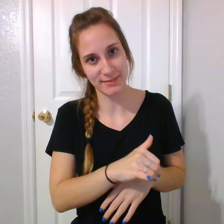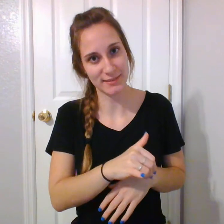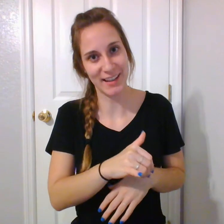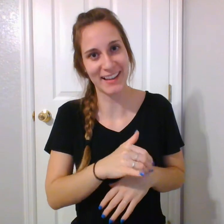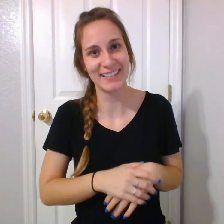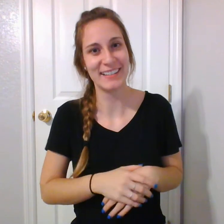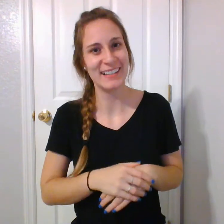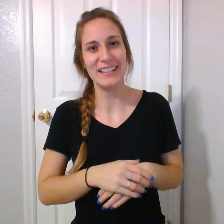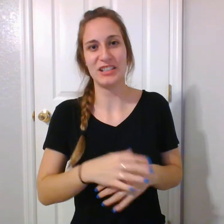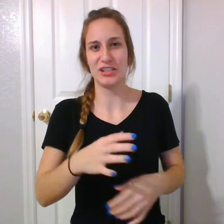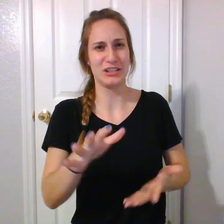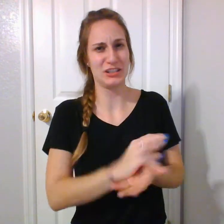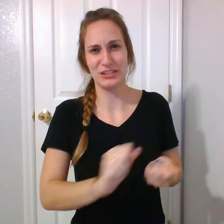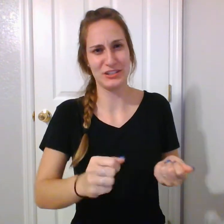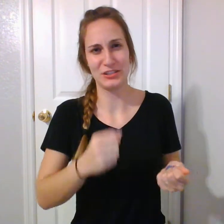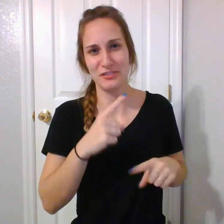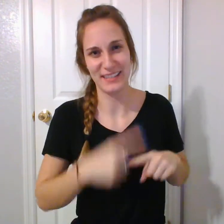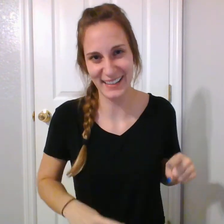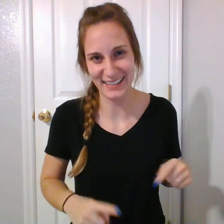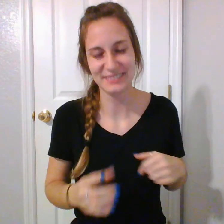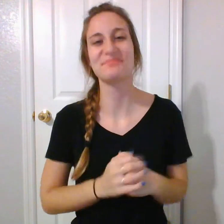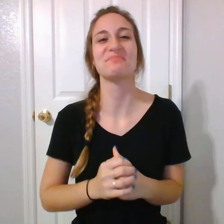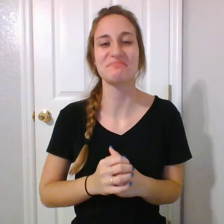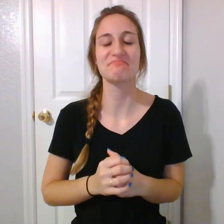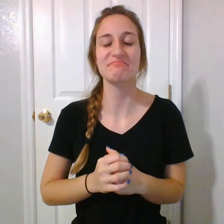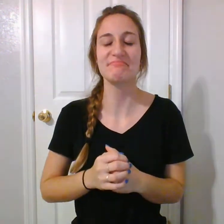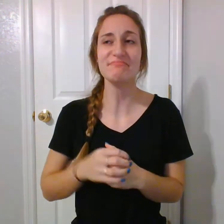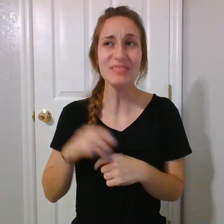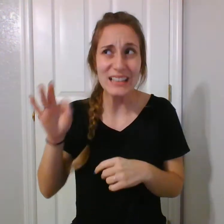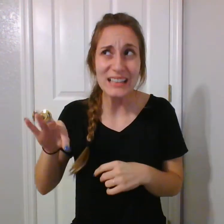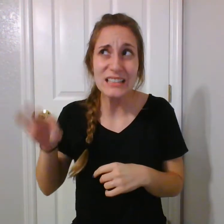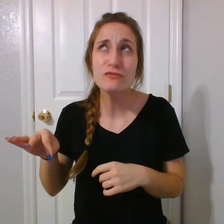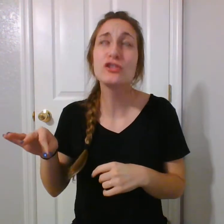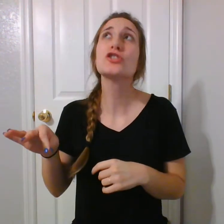Edelman and I love it. Kind of reminds me of like some modern space thing.